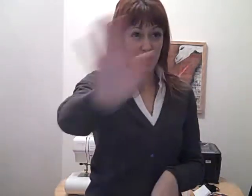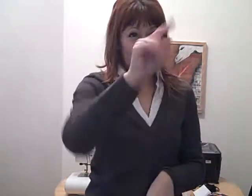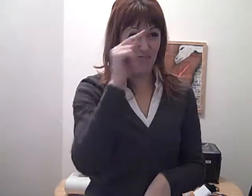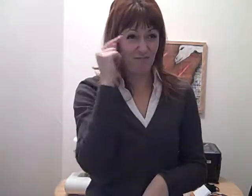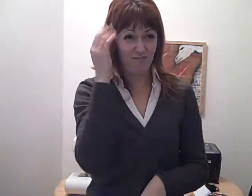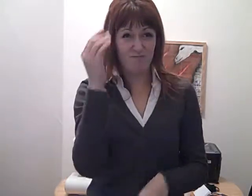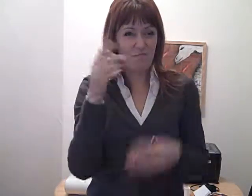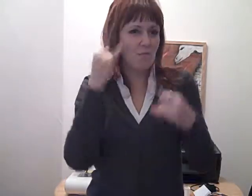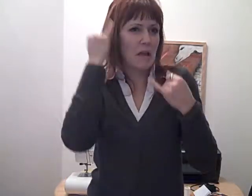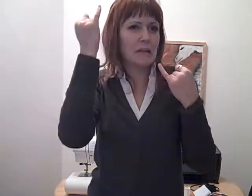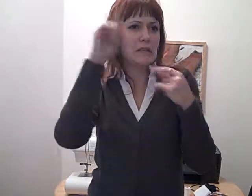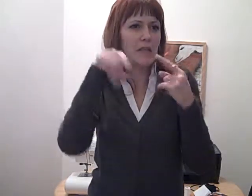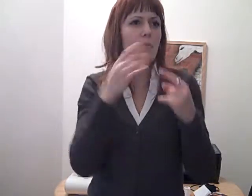and flexible.